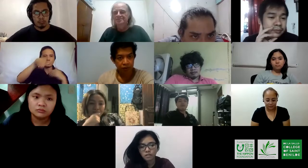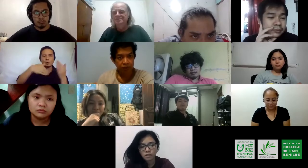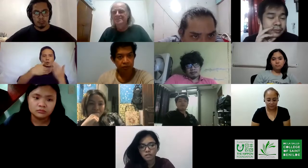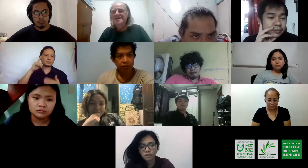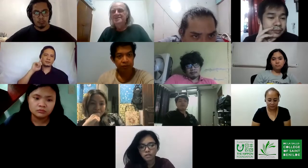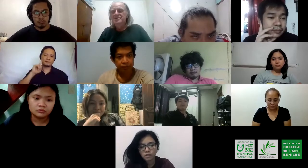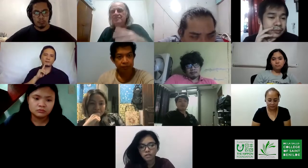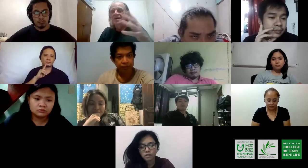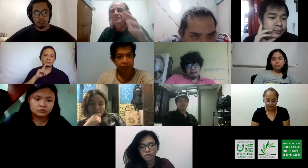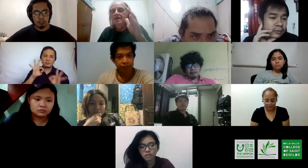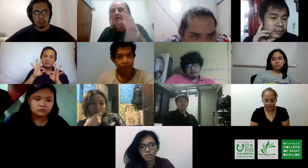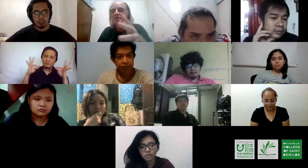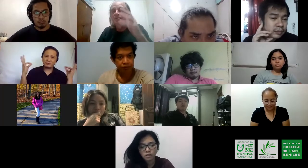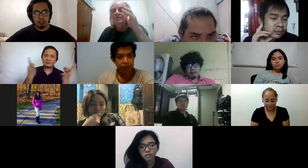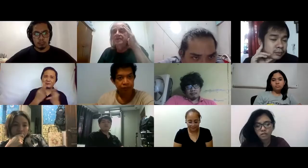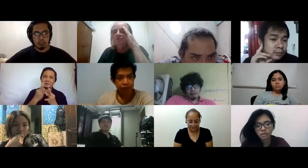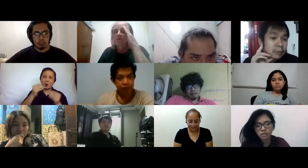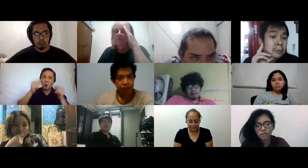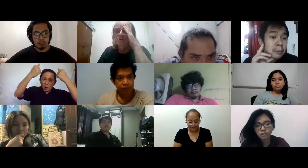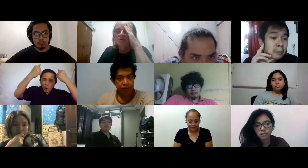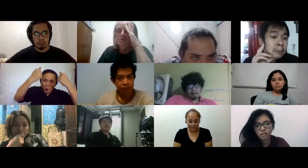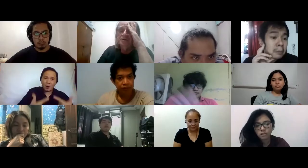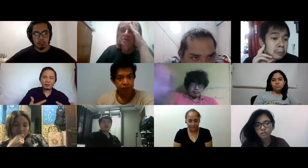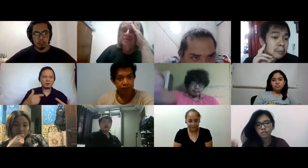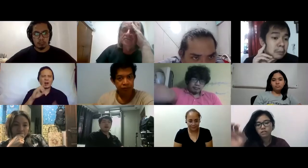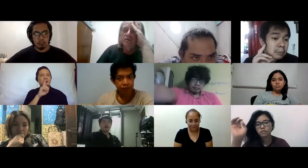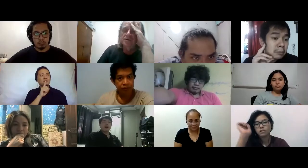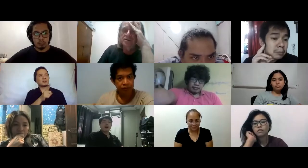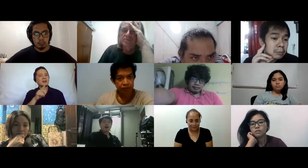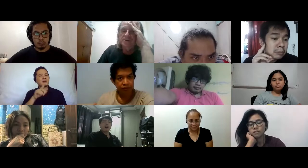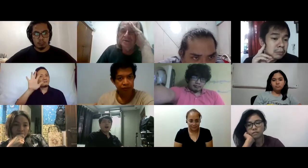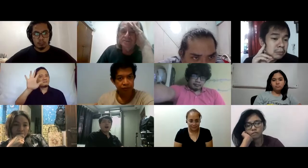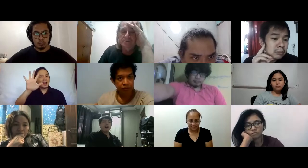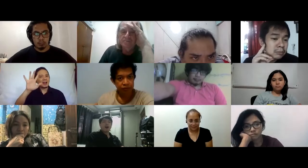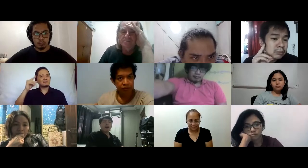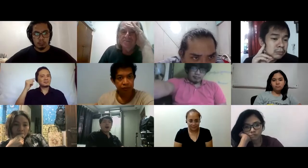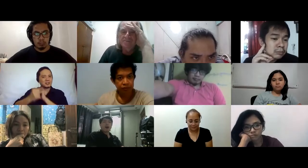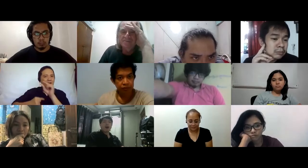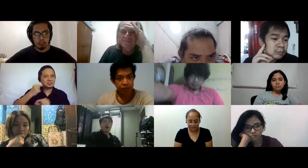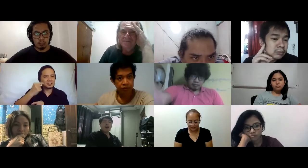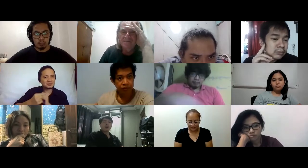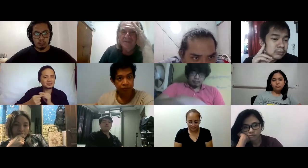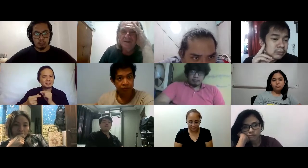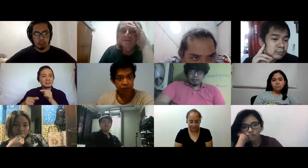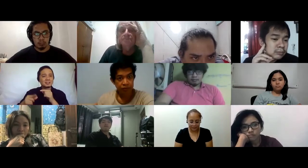deaf. So actually five generations. She's in the 4th generation.